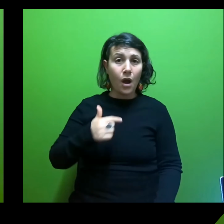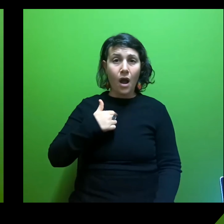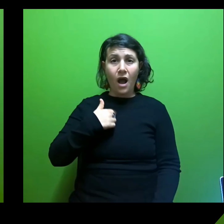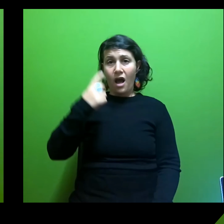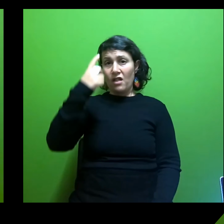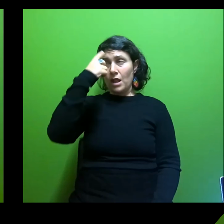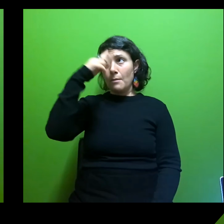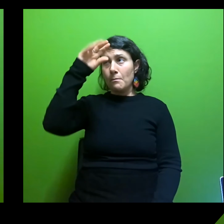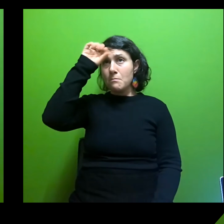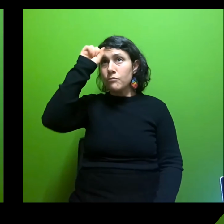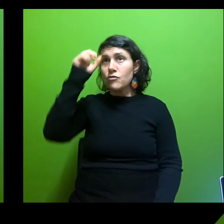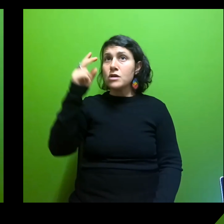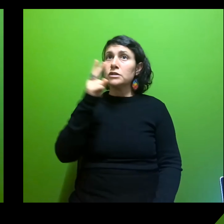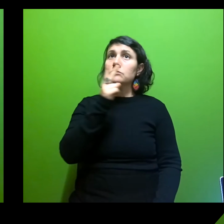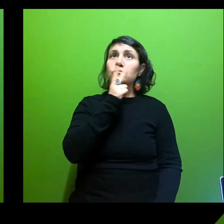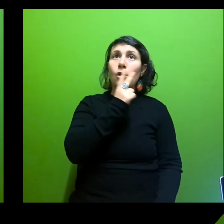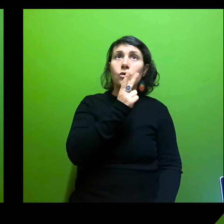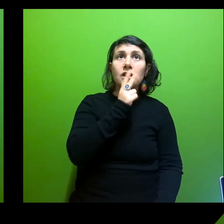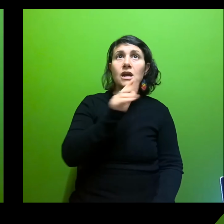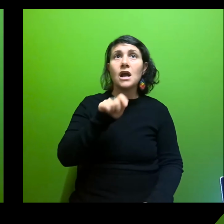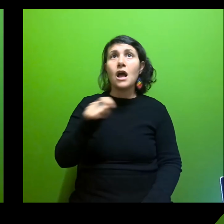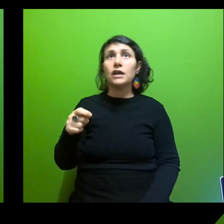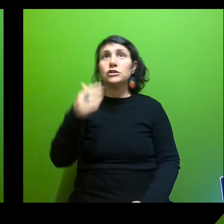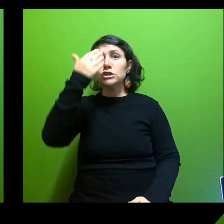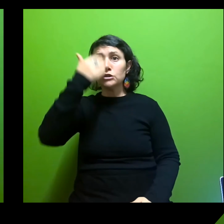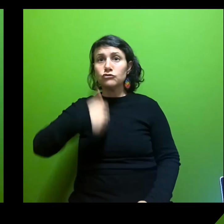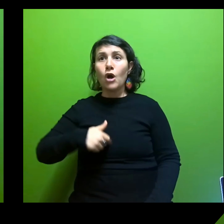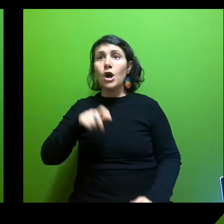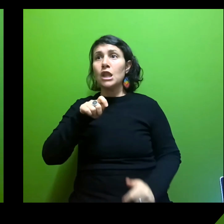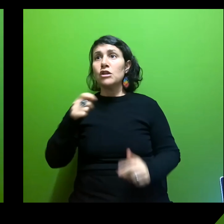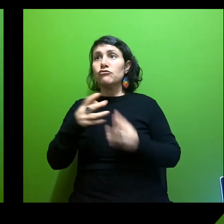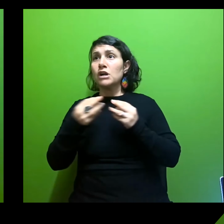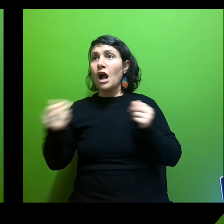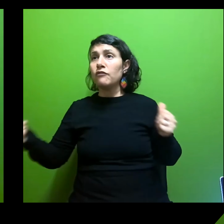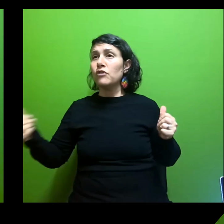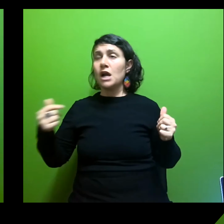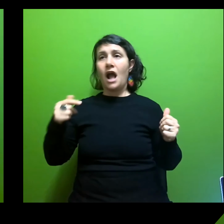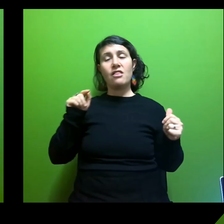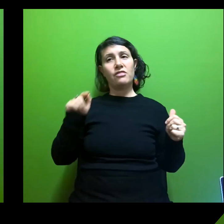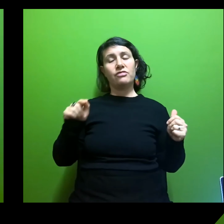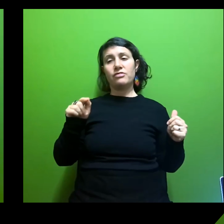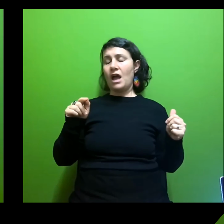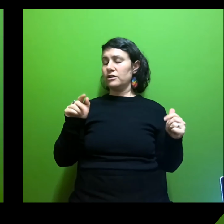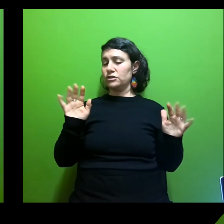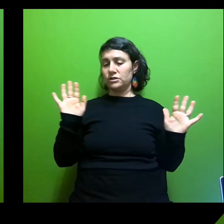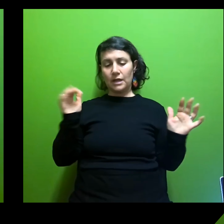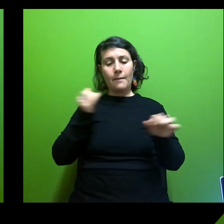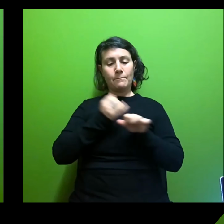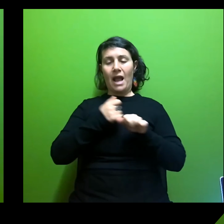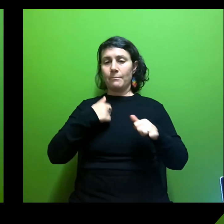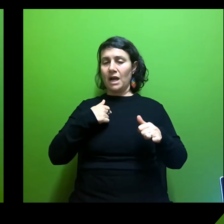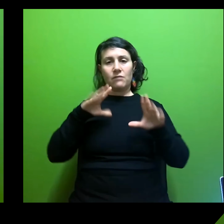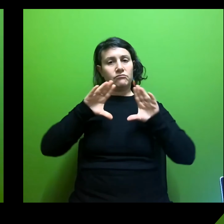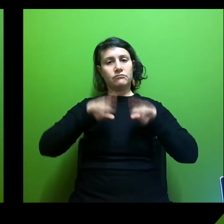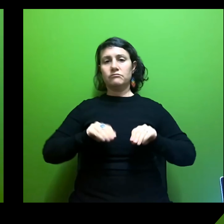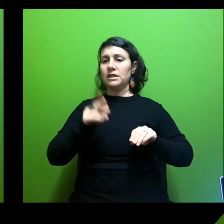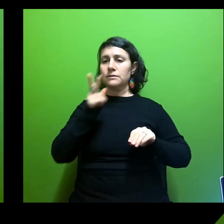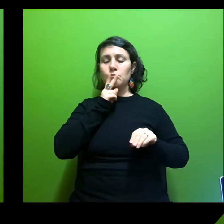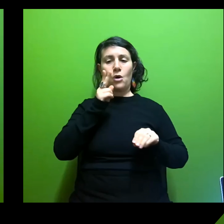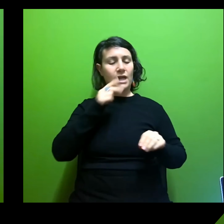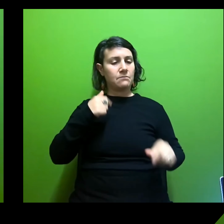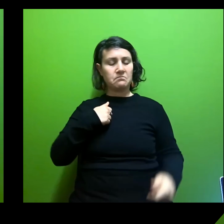smoking, the stroke, the recovery, and then that just puts it to bed. No smoking for me.